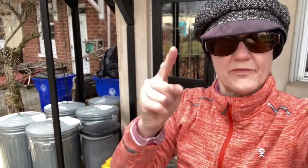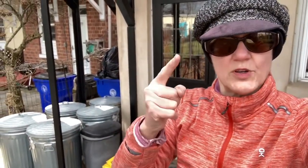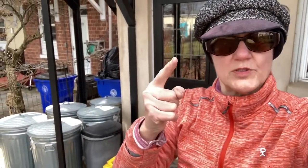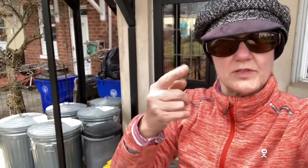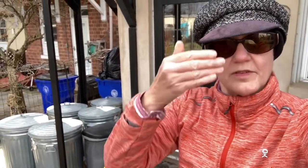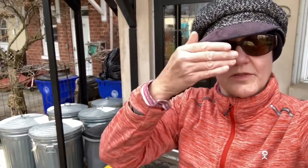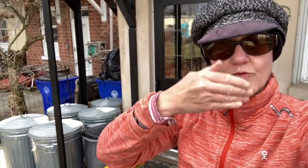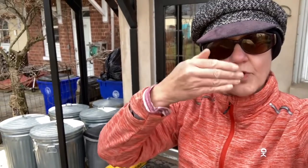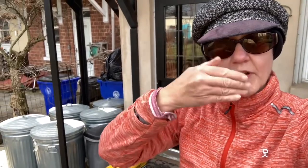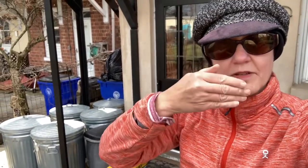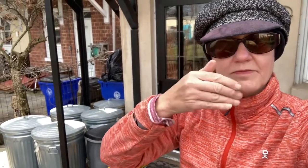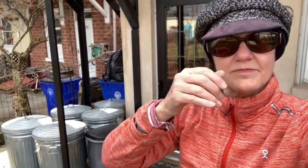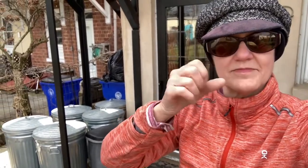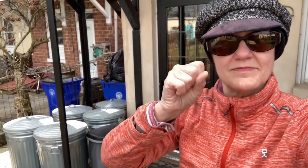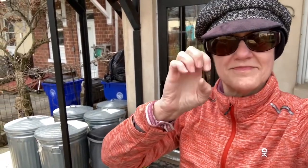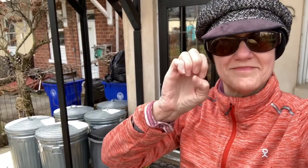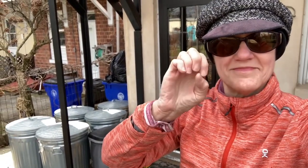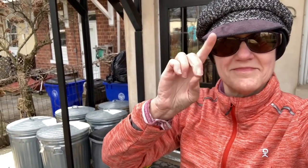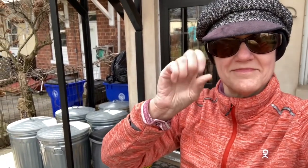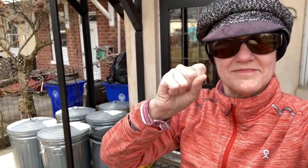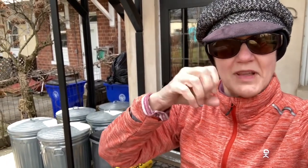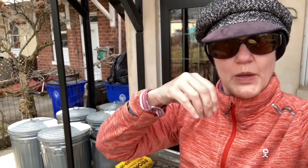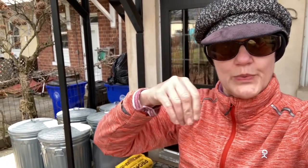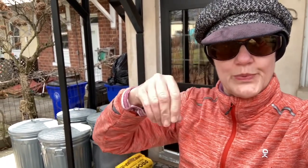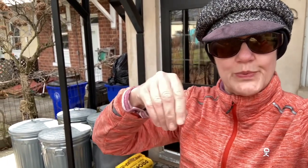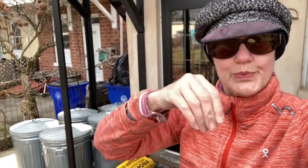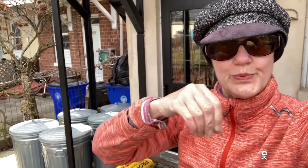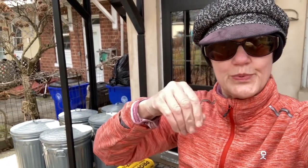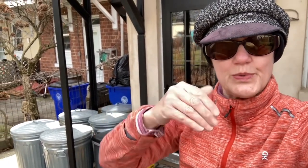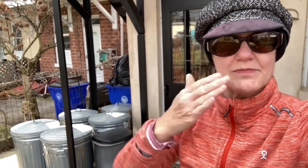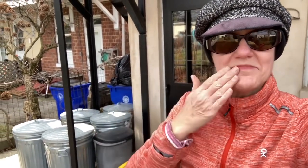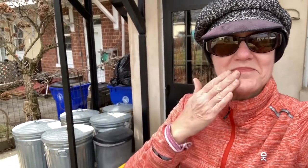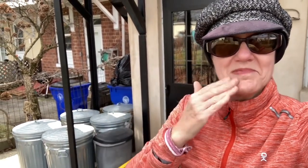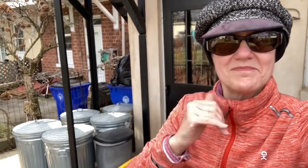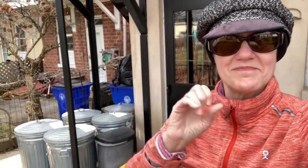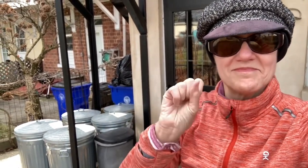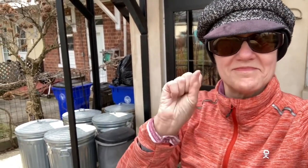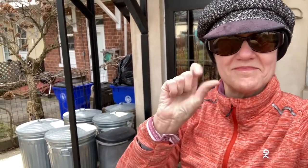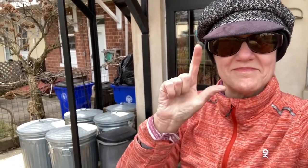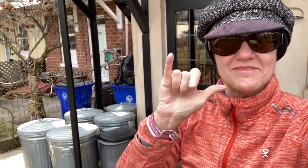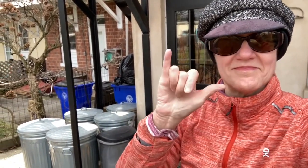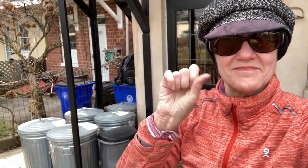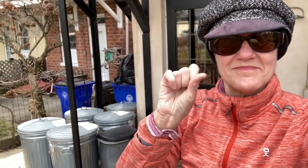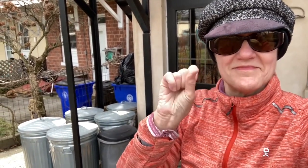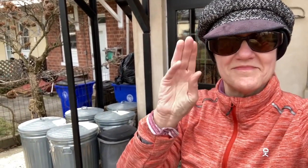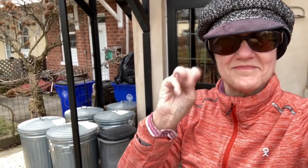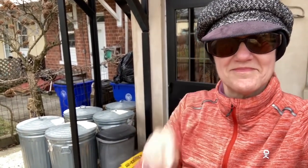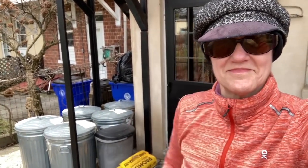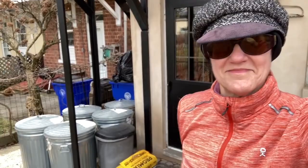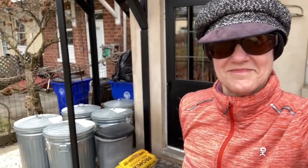Okay, we're going to go back to collect the greens, but first let's go in the front and sow those sweet alyssum seeds.